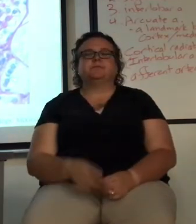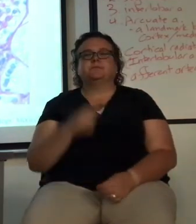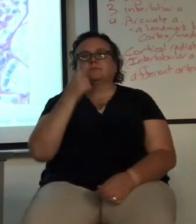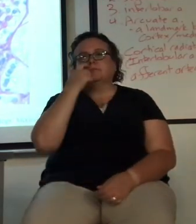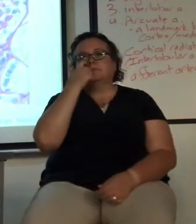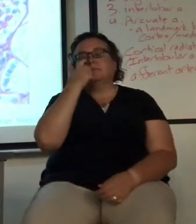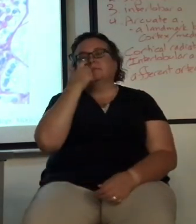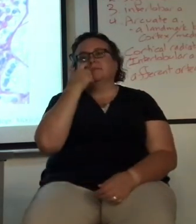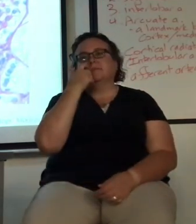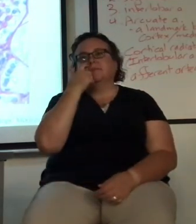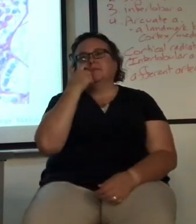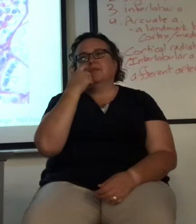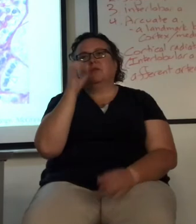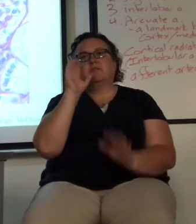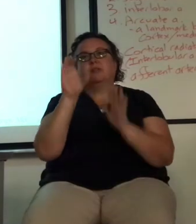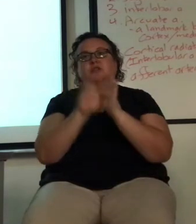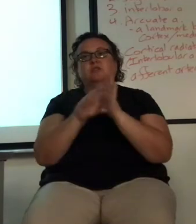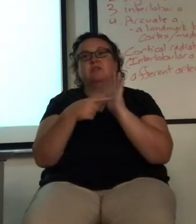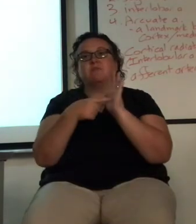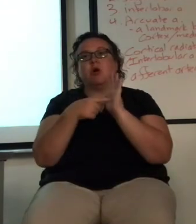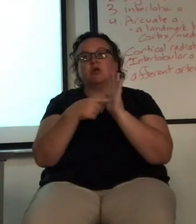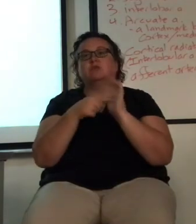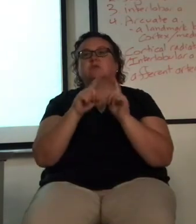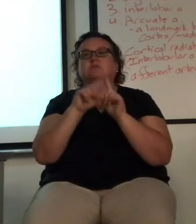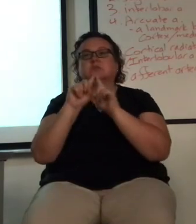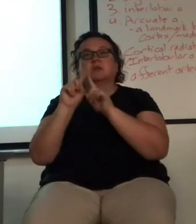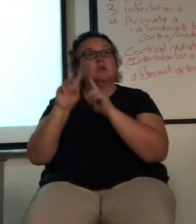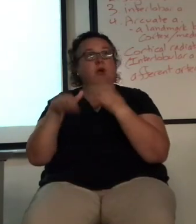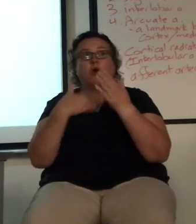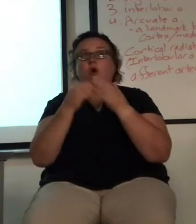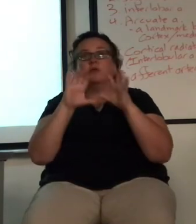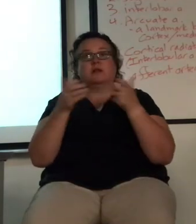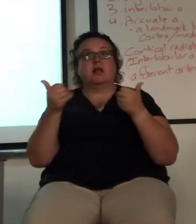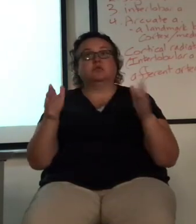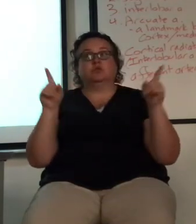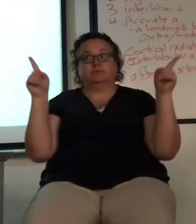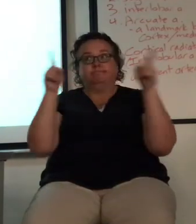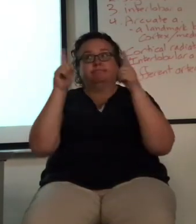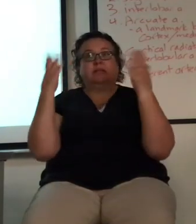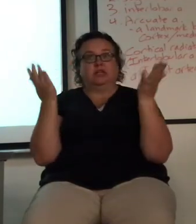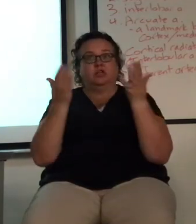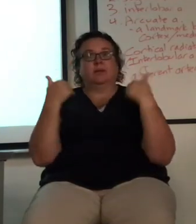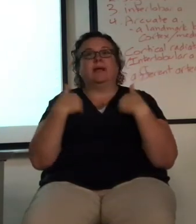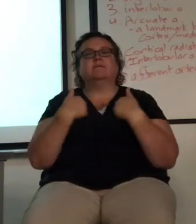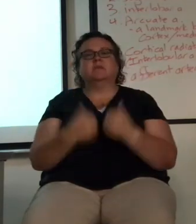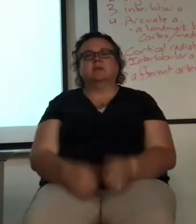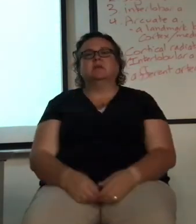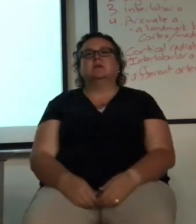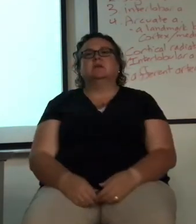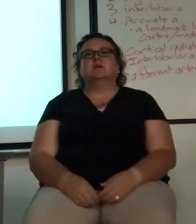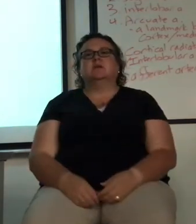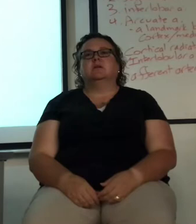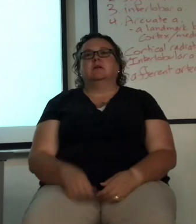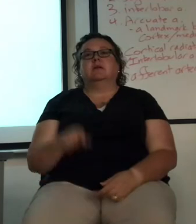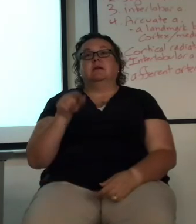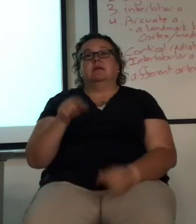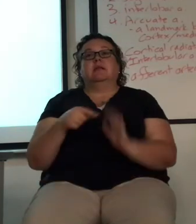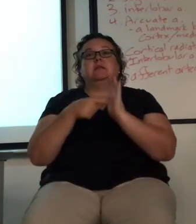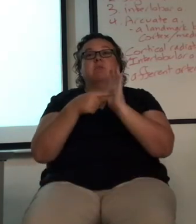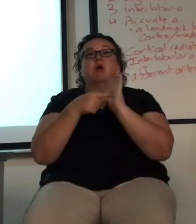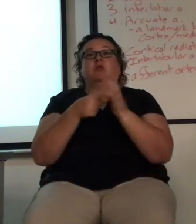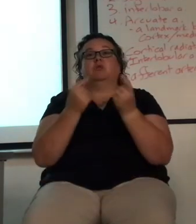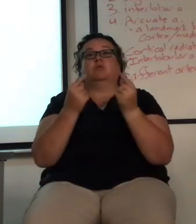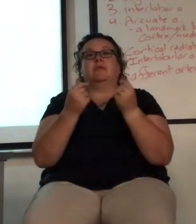Got some pictures of models here. These are all in the classroom, by the way. Now, what this model set does is they separate